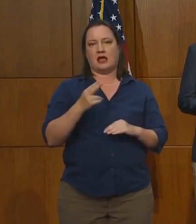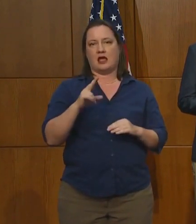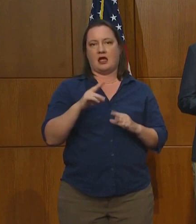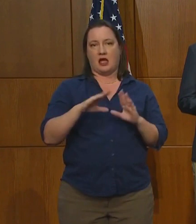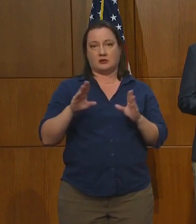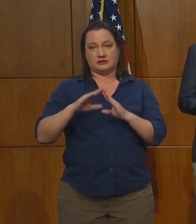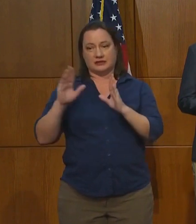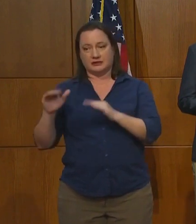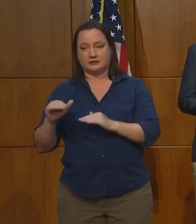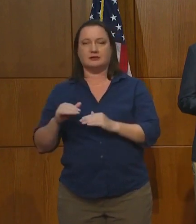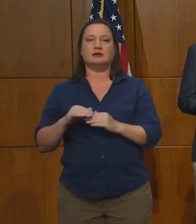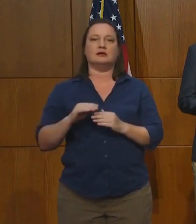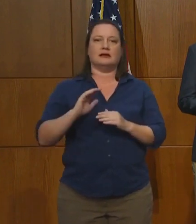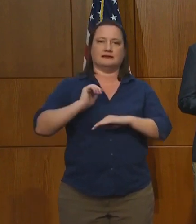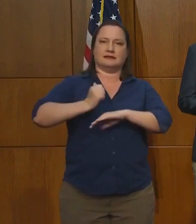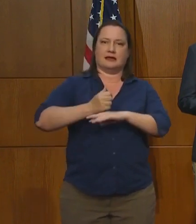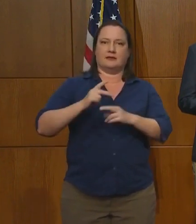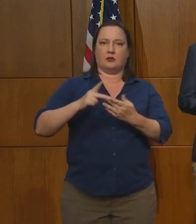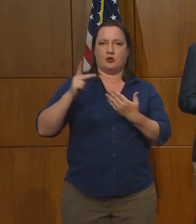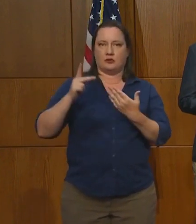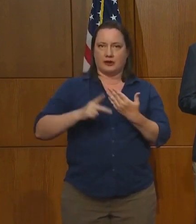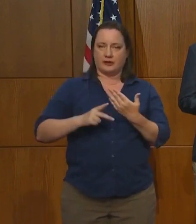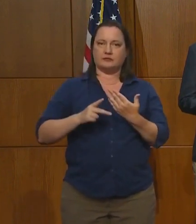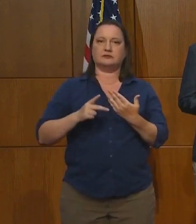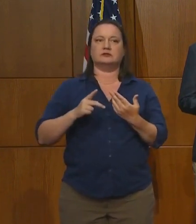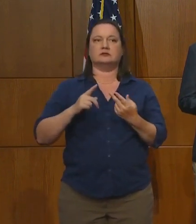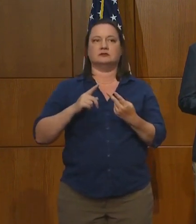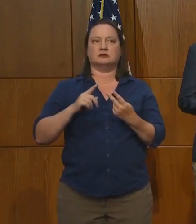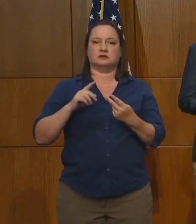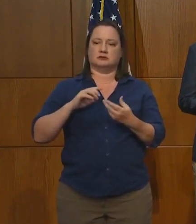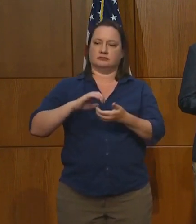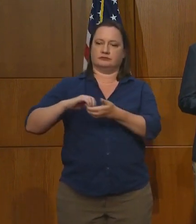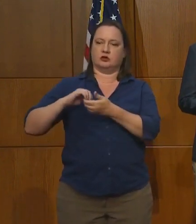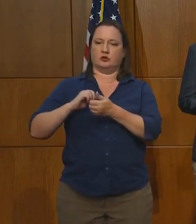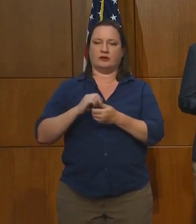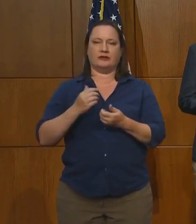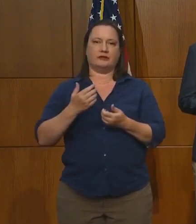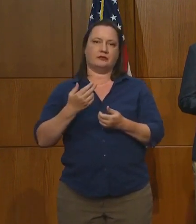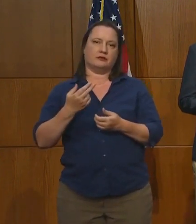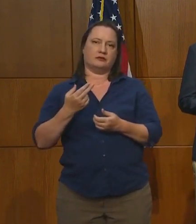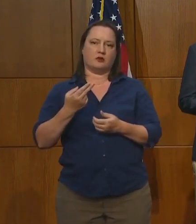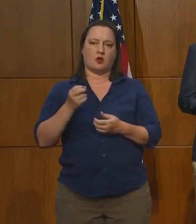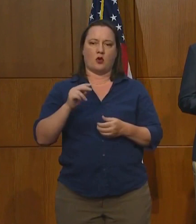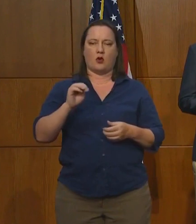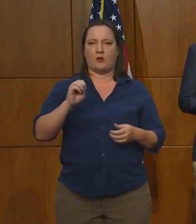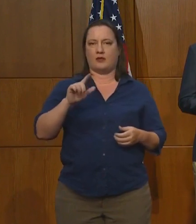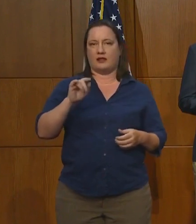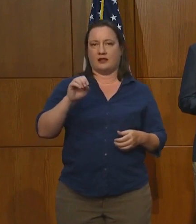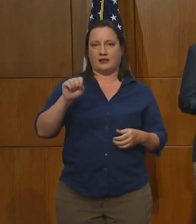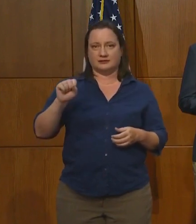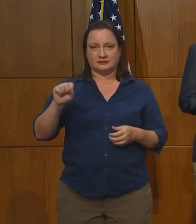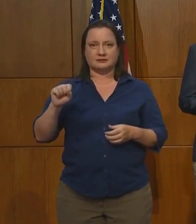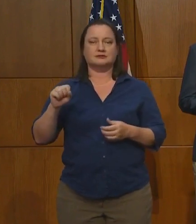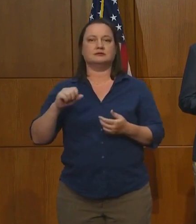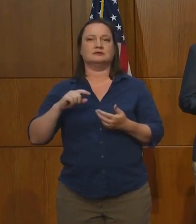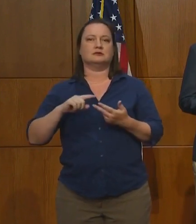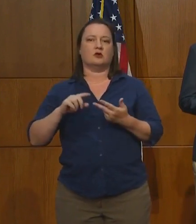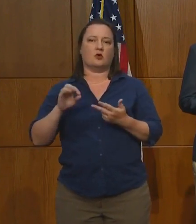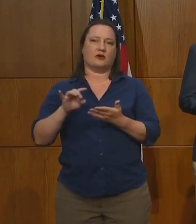working with our Main Street program for some of the programs for the homelessness and the evictions. But I would, first of all, have them go